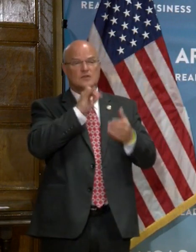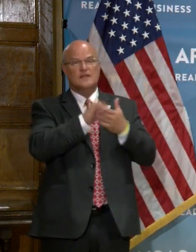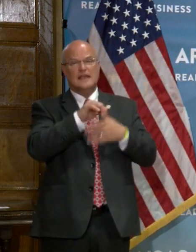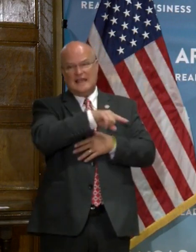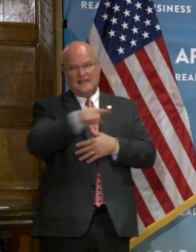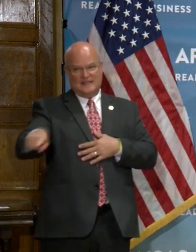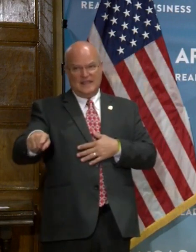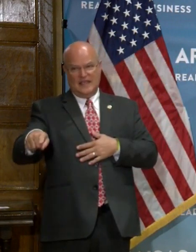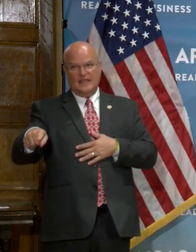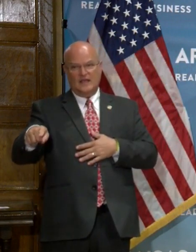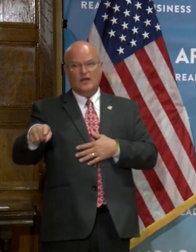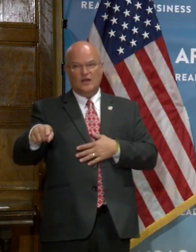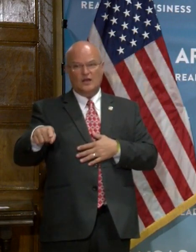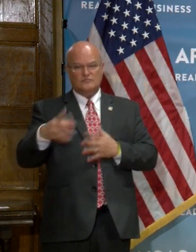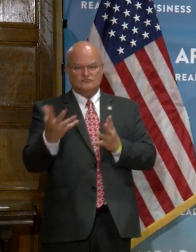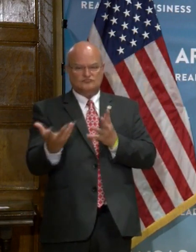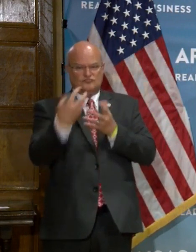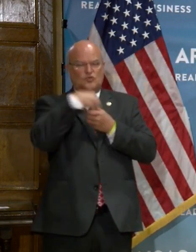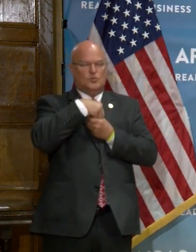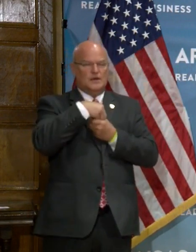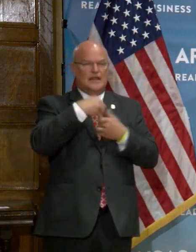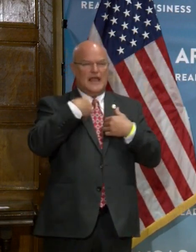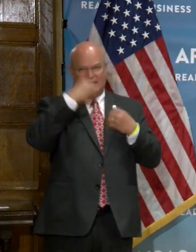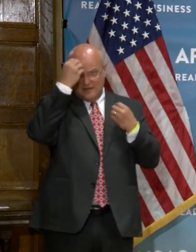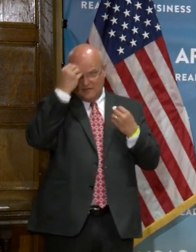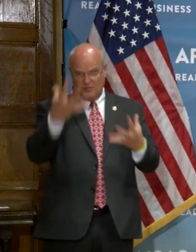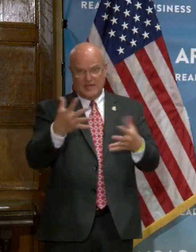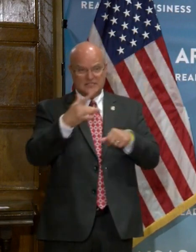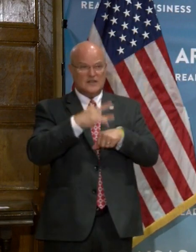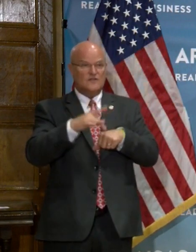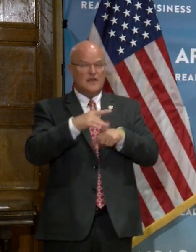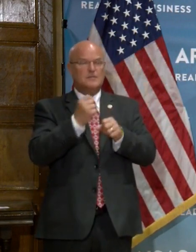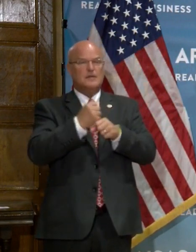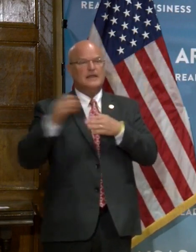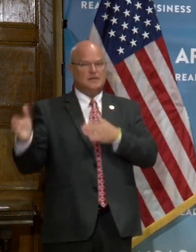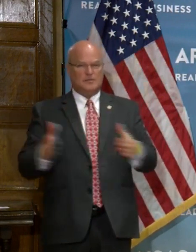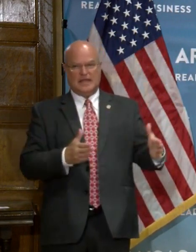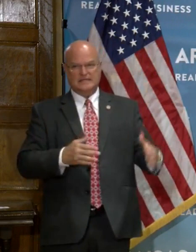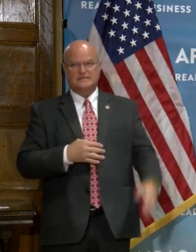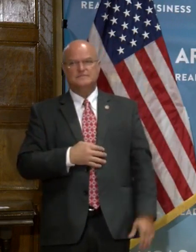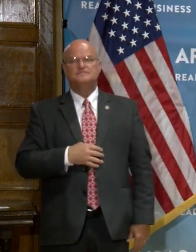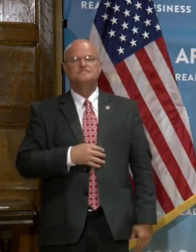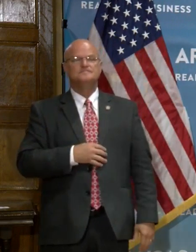that they are incorporated, that they have that information available in making their plans.